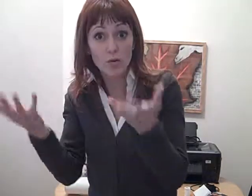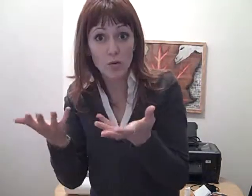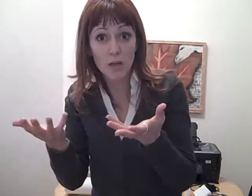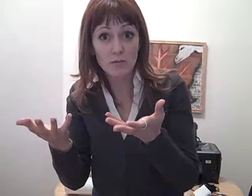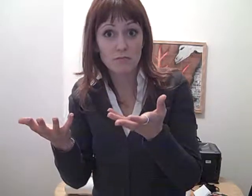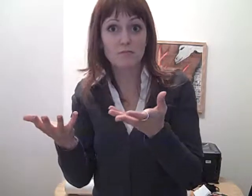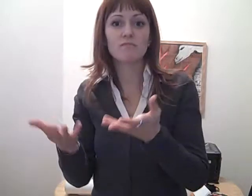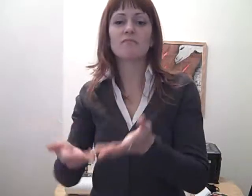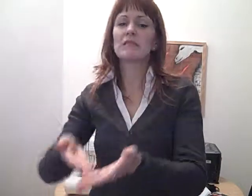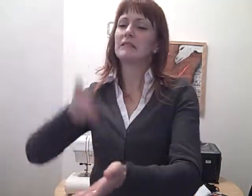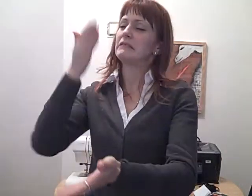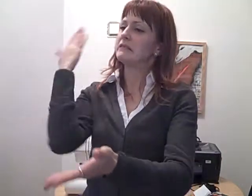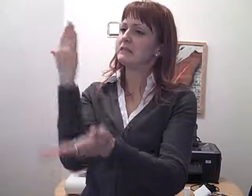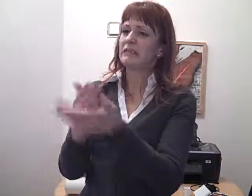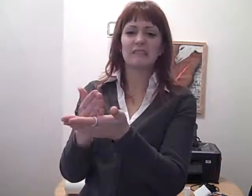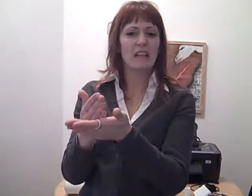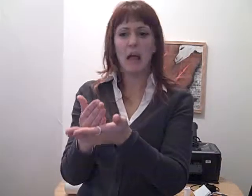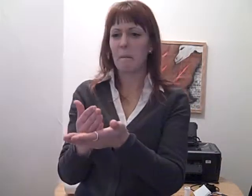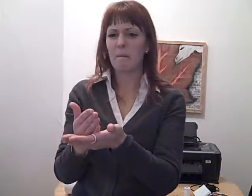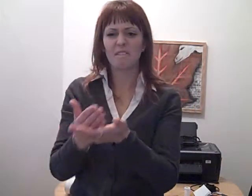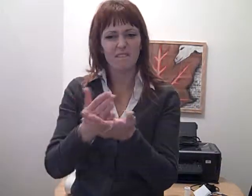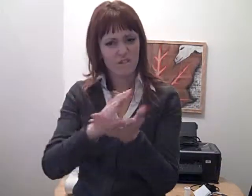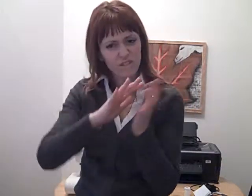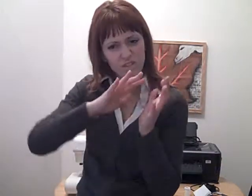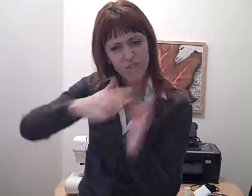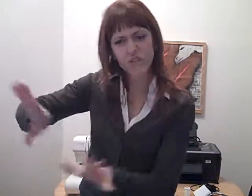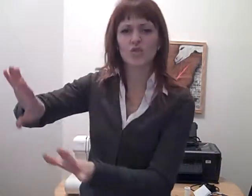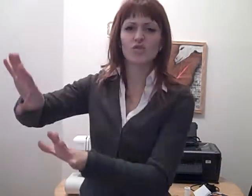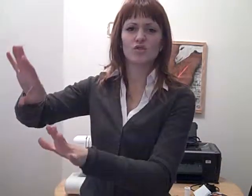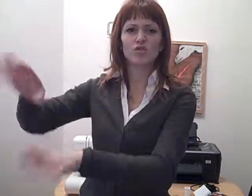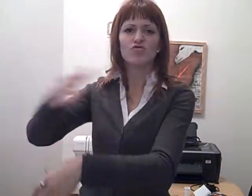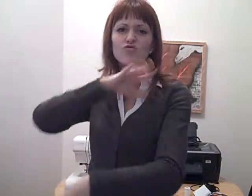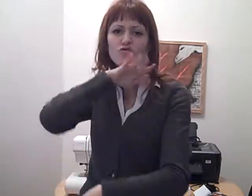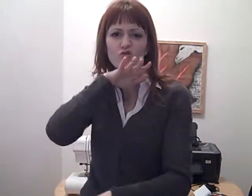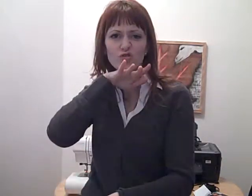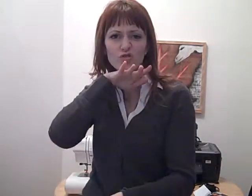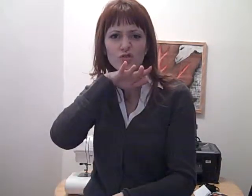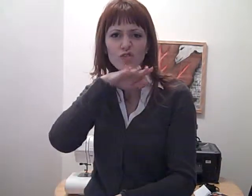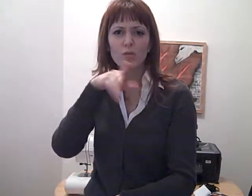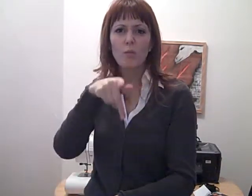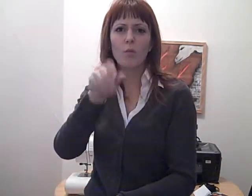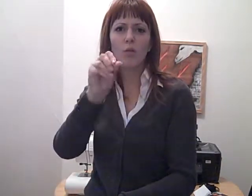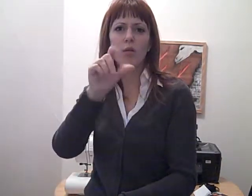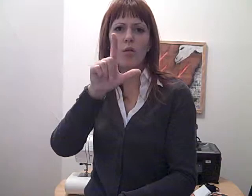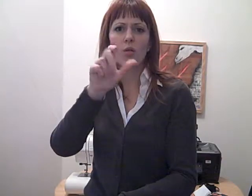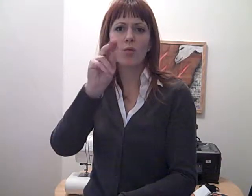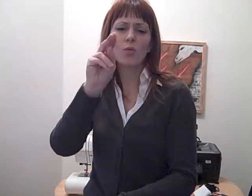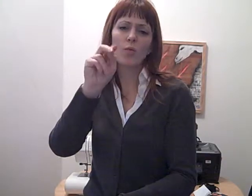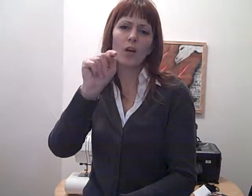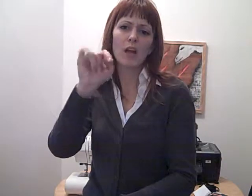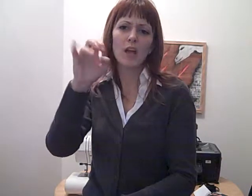generate all the energy we need, right where we are, cleanly, safely, and